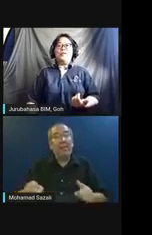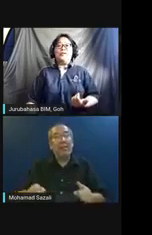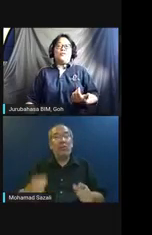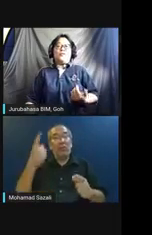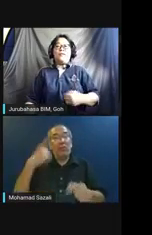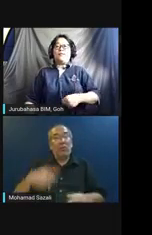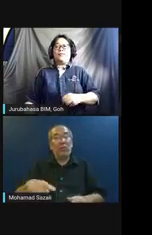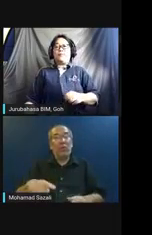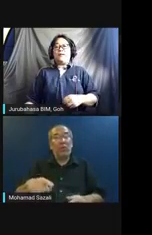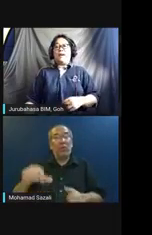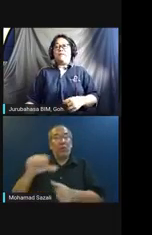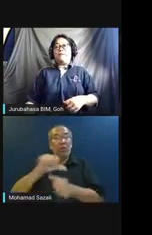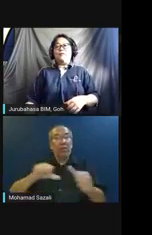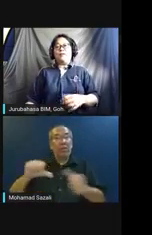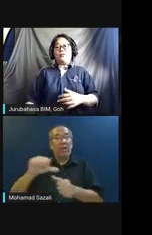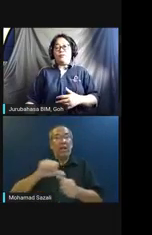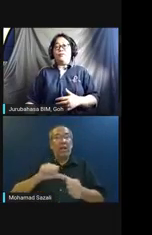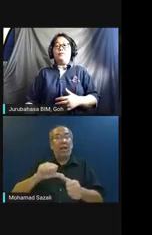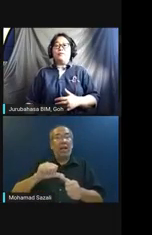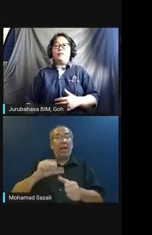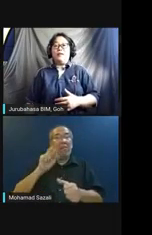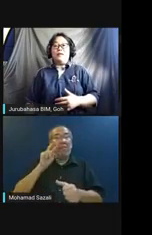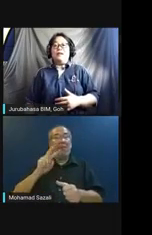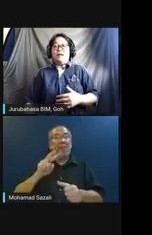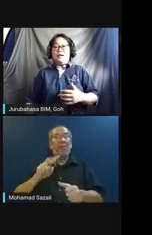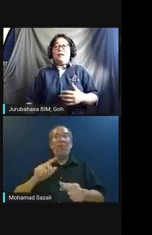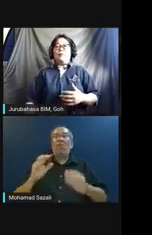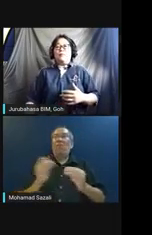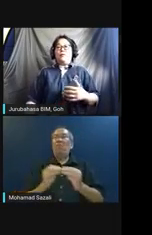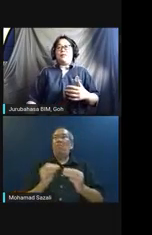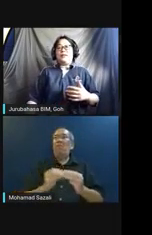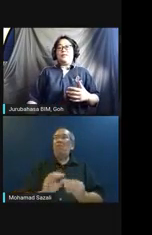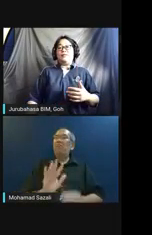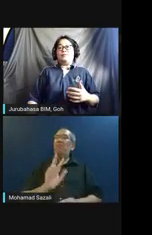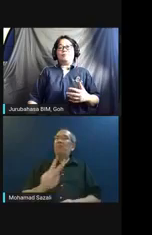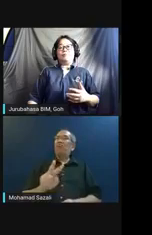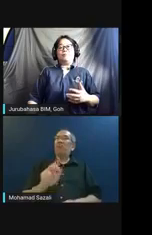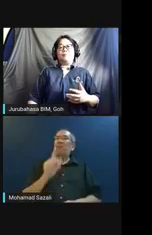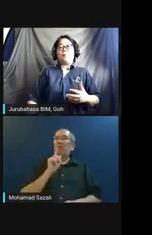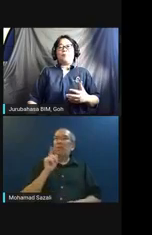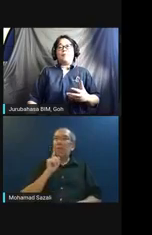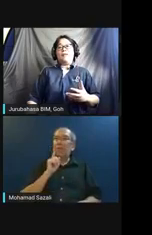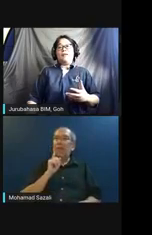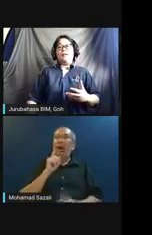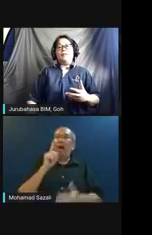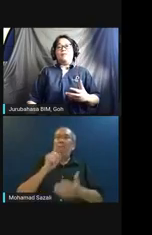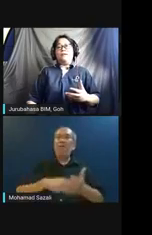WHO. So for us, we have only two. Those like